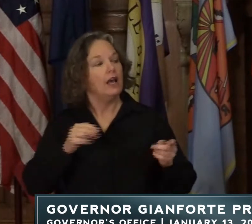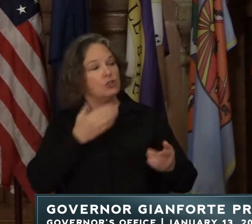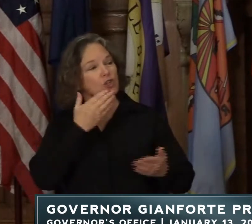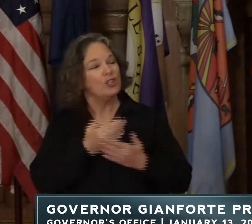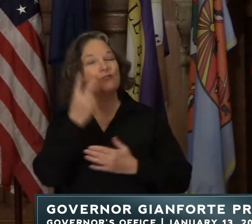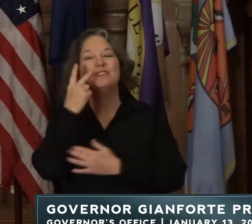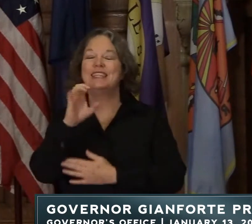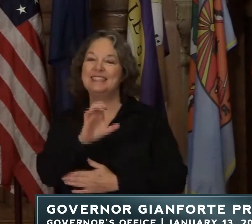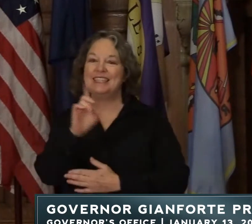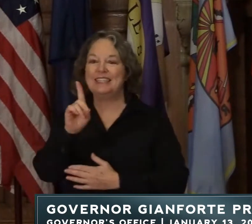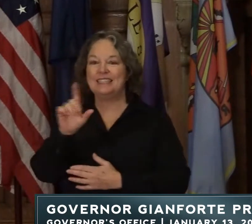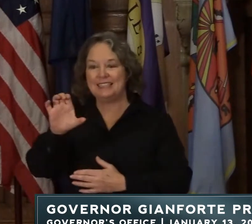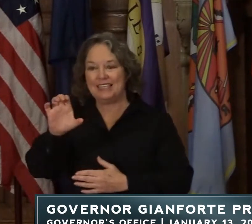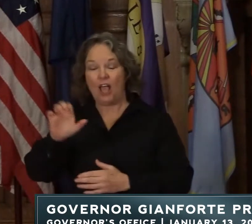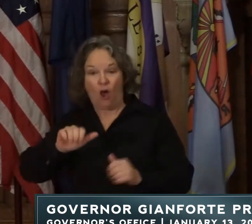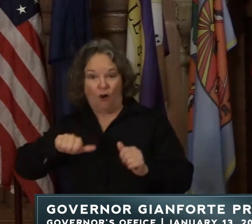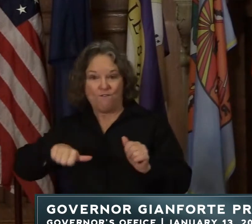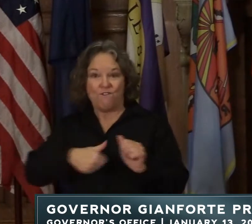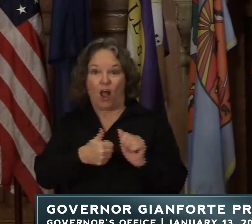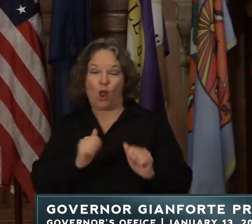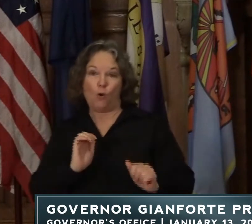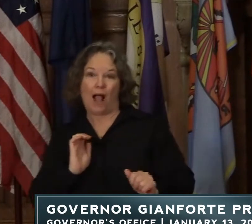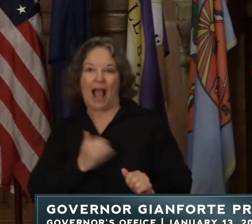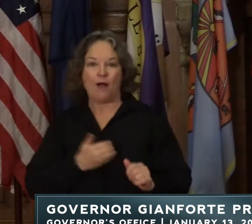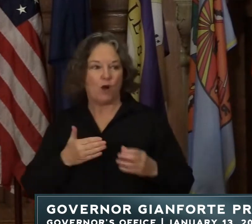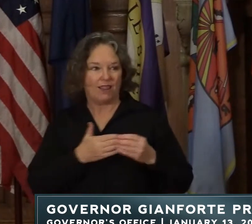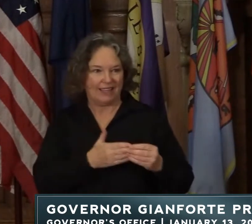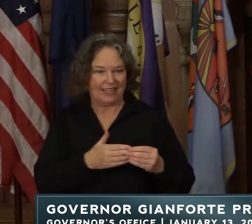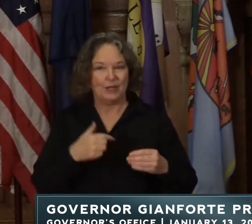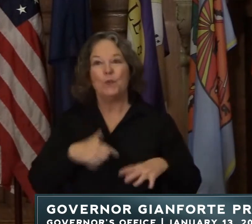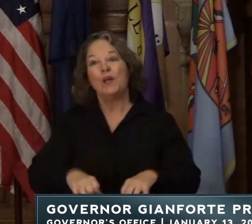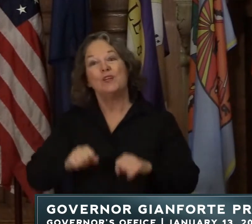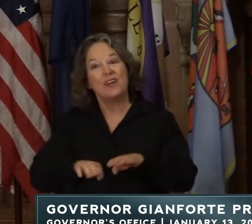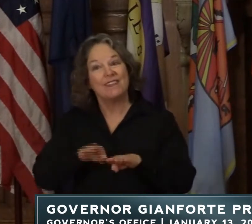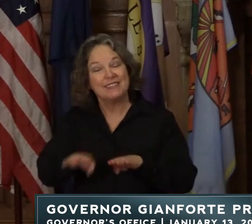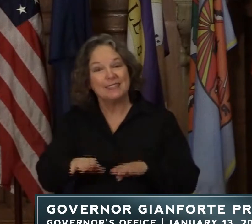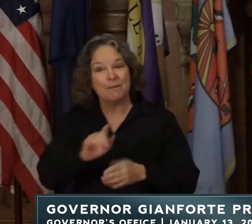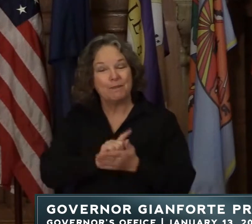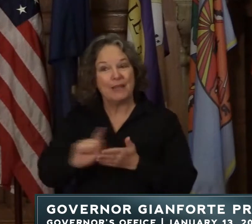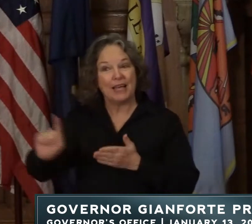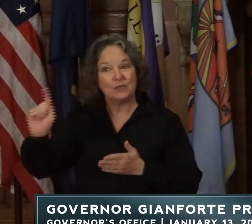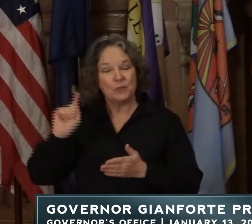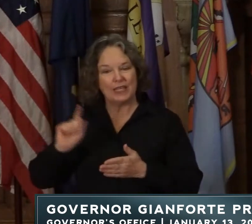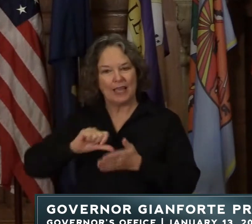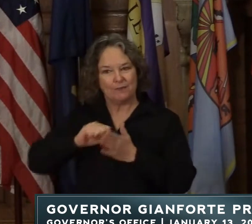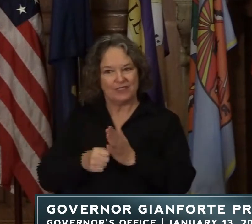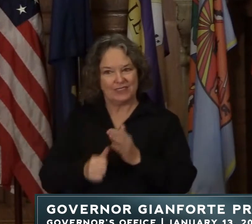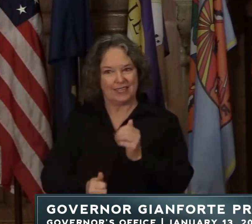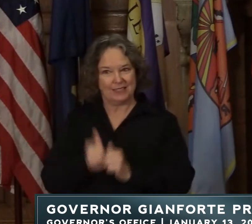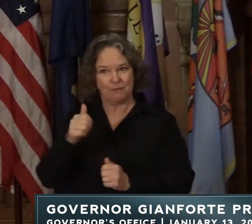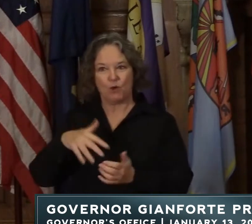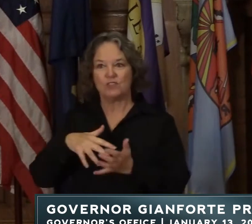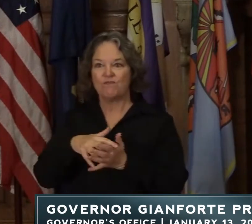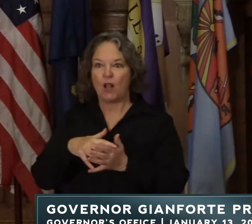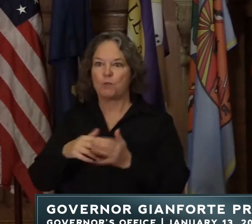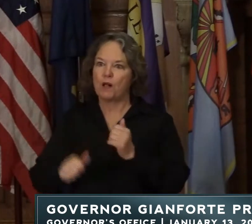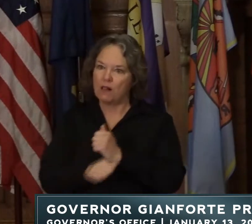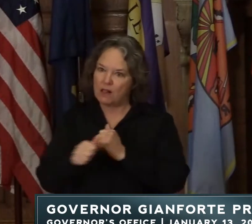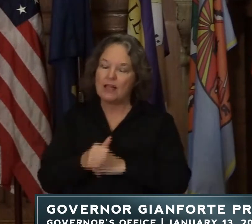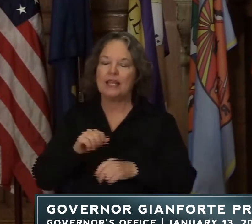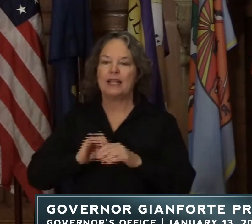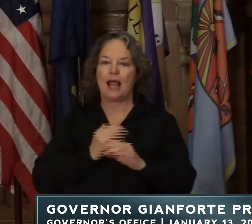following our lead. I mean, we took this step last week, emphasizing the most vulnerable in our communities. And it's critical that we